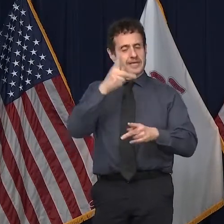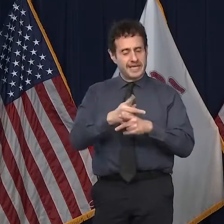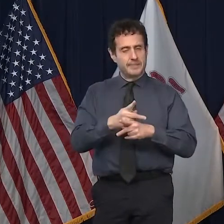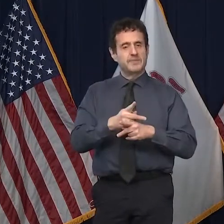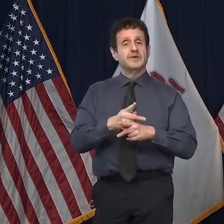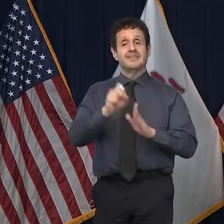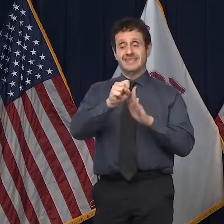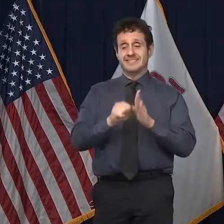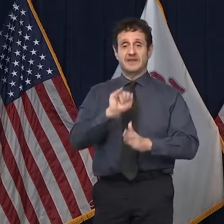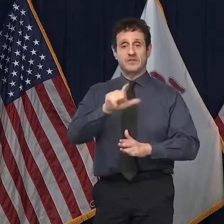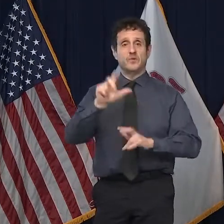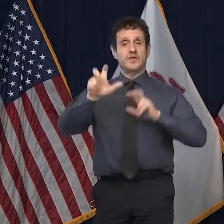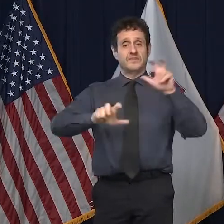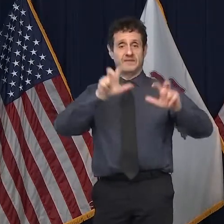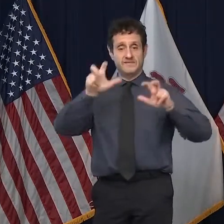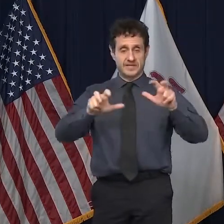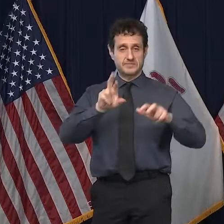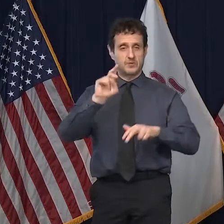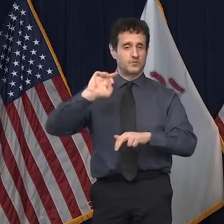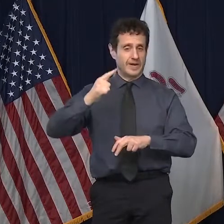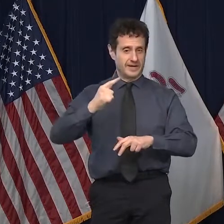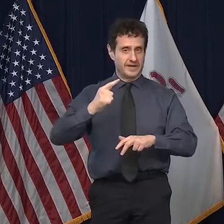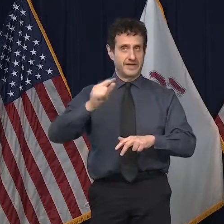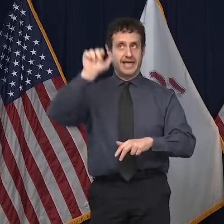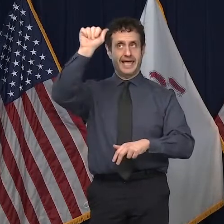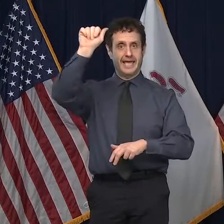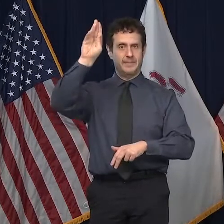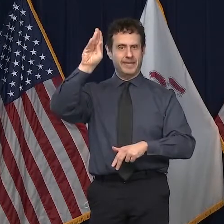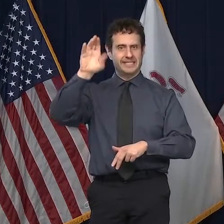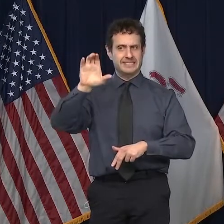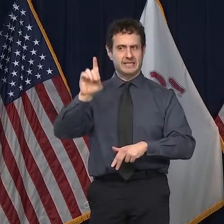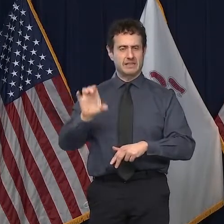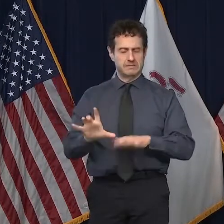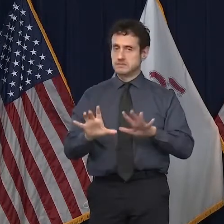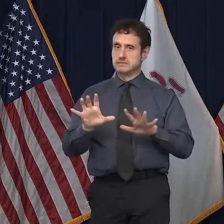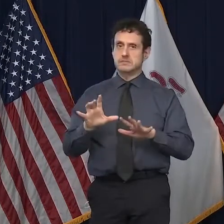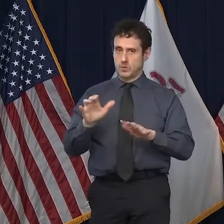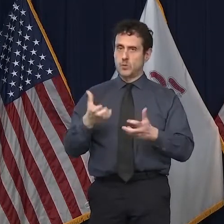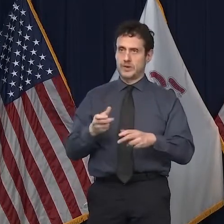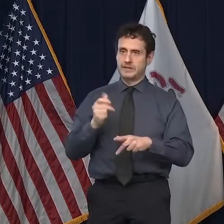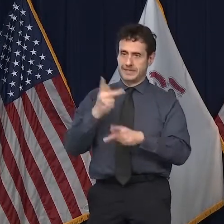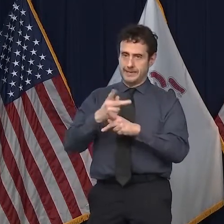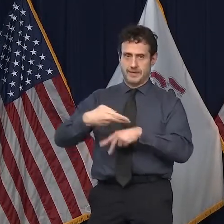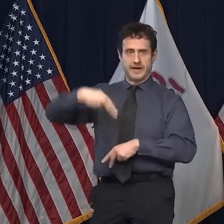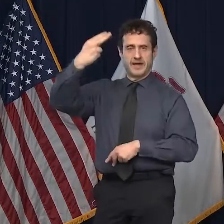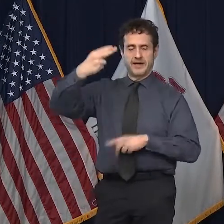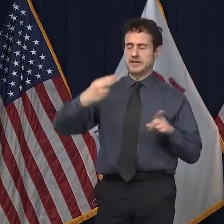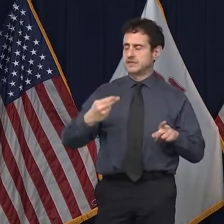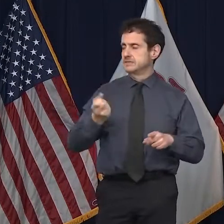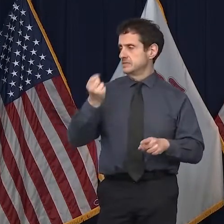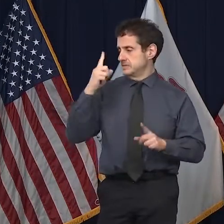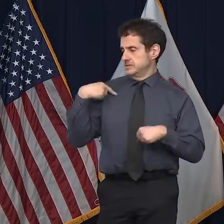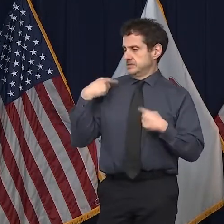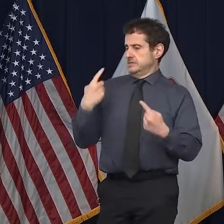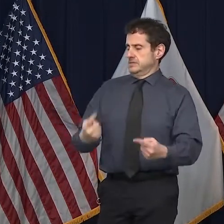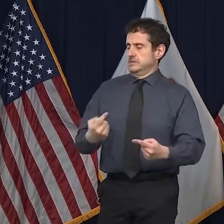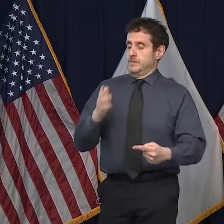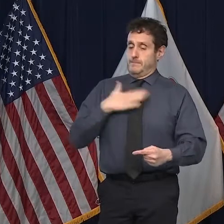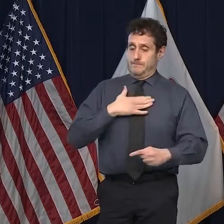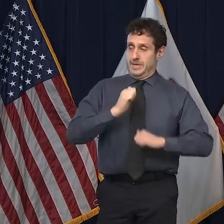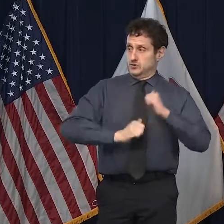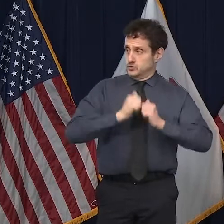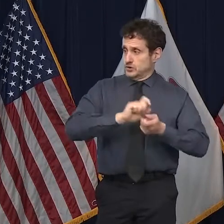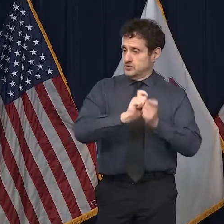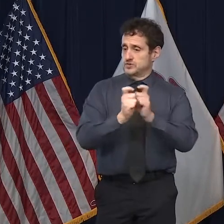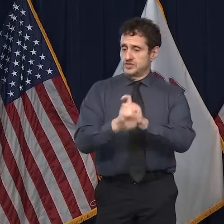important. As you know, for 2 years, from the very beginning, the structural changes that I've been looking to put in